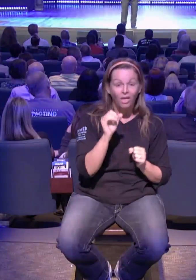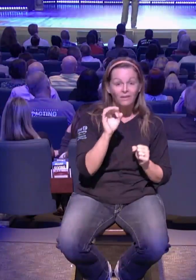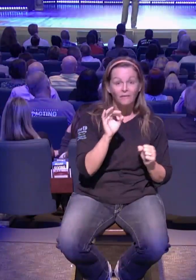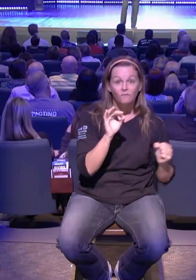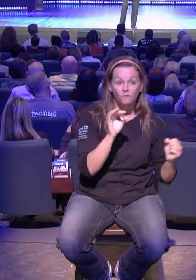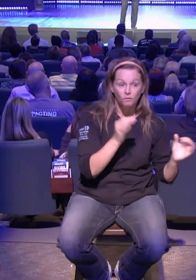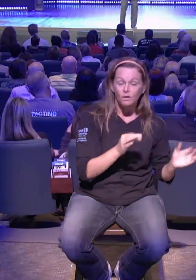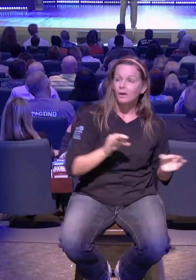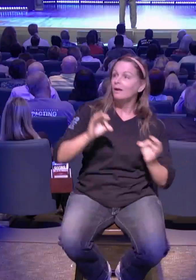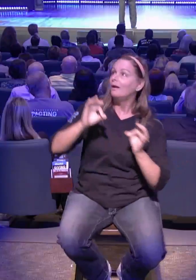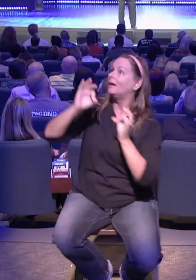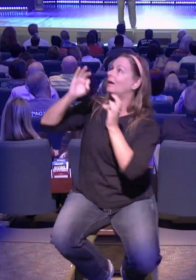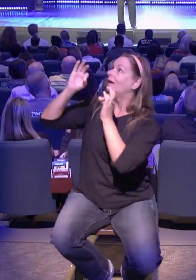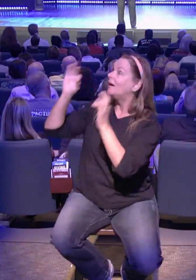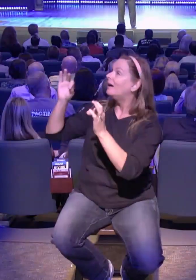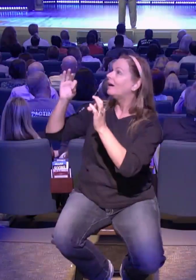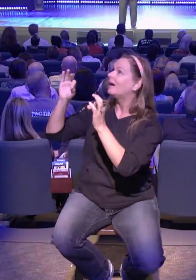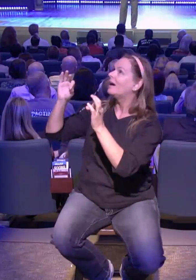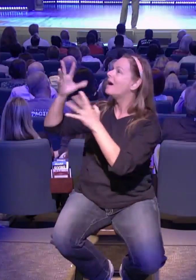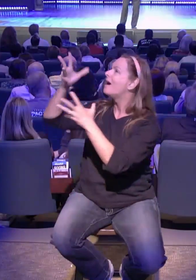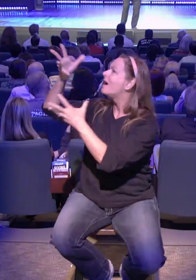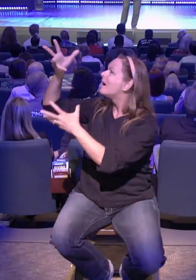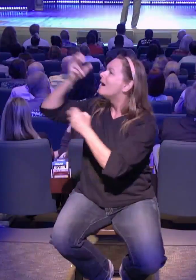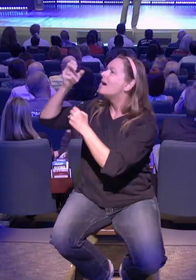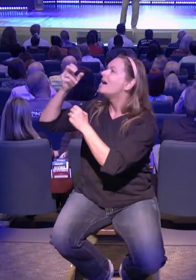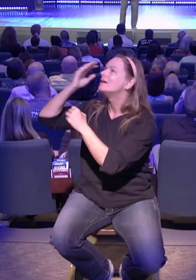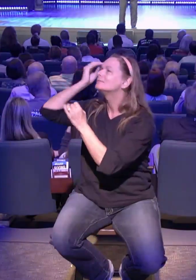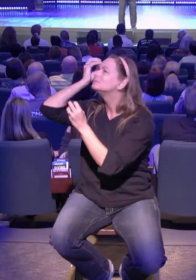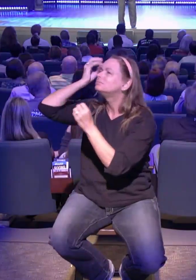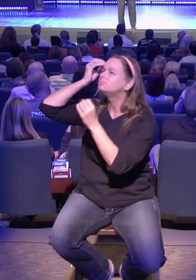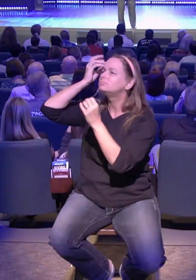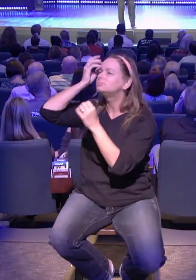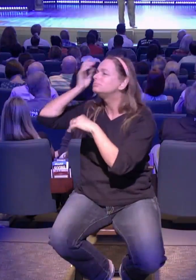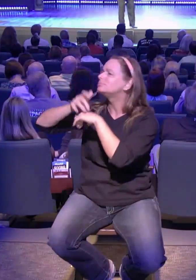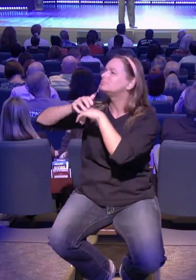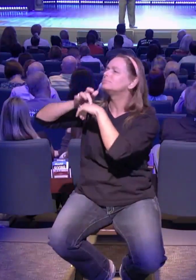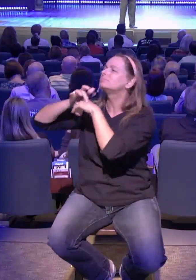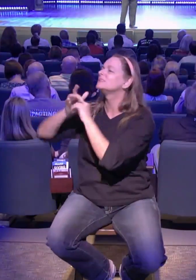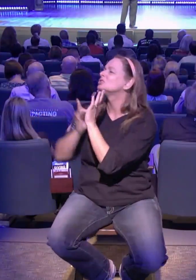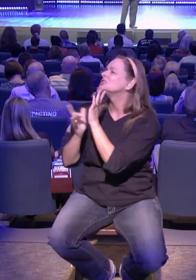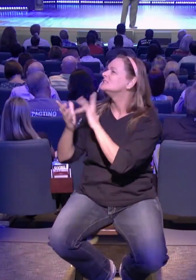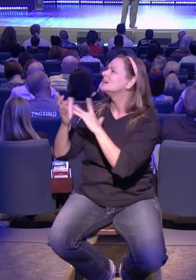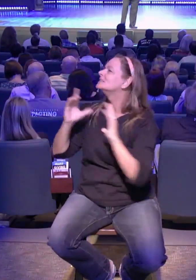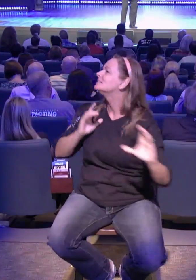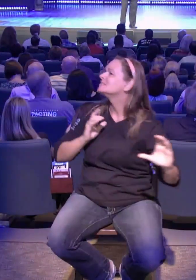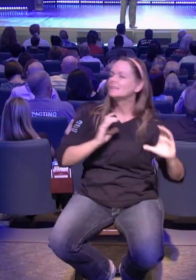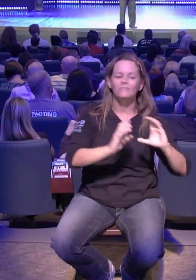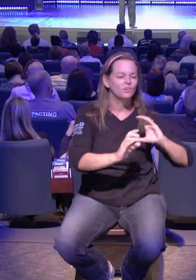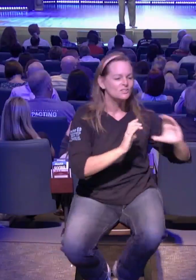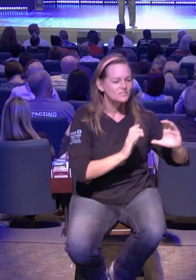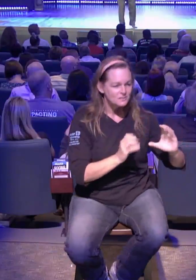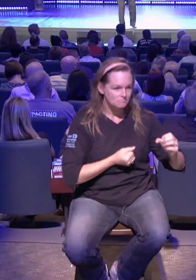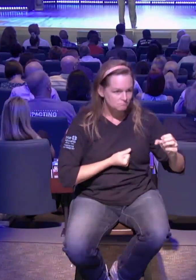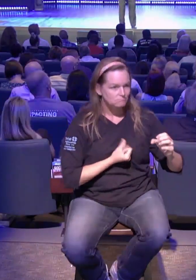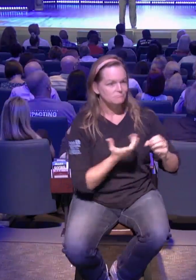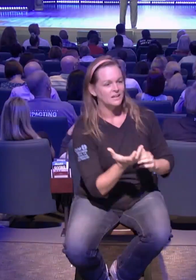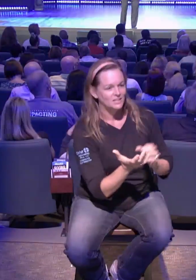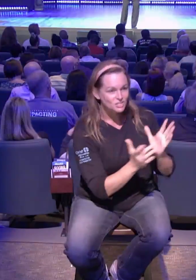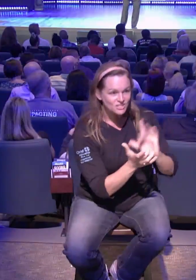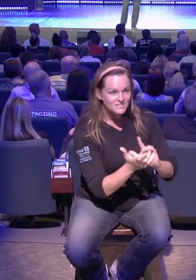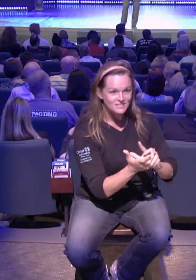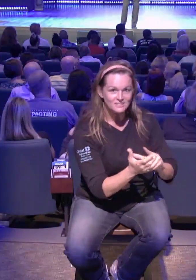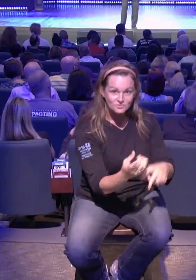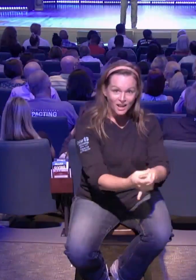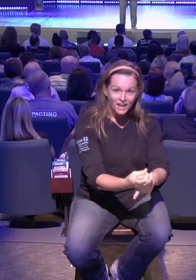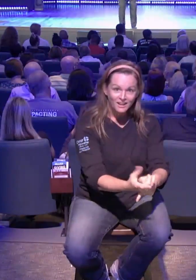verse in Philemon. It's only one chapter, so it's verse 6. But look at this verse. It's a great verse. It says,